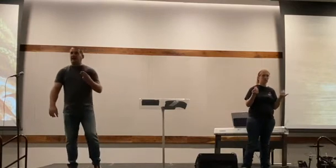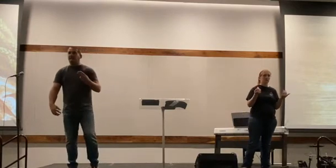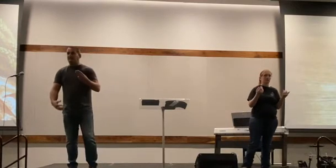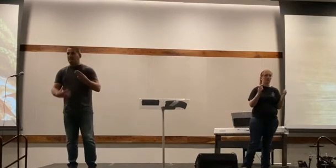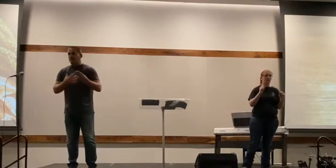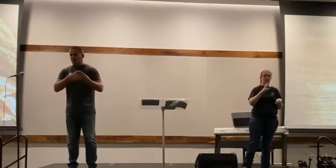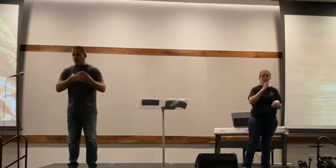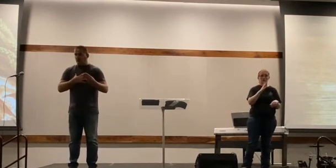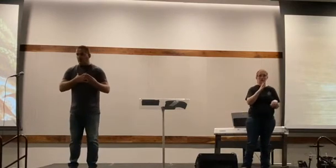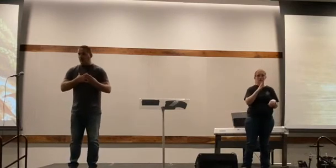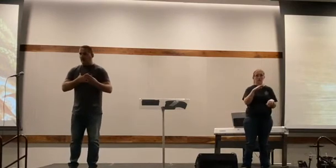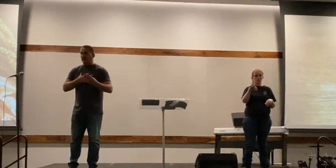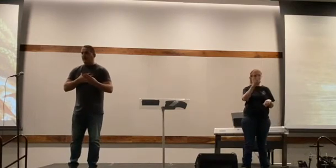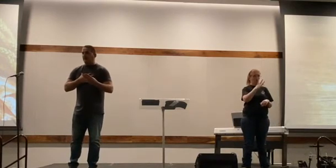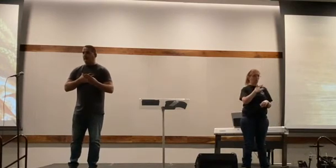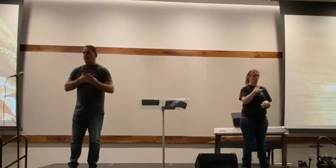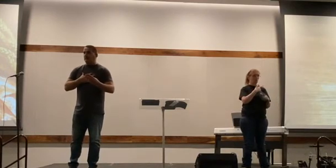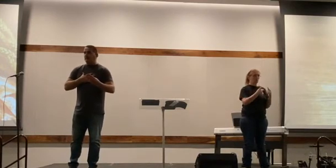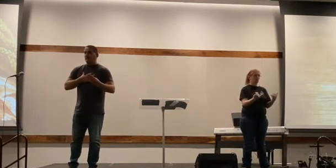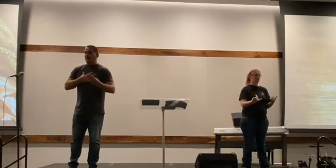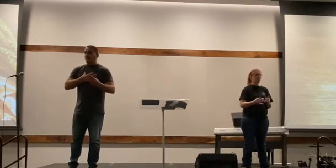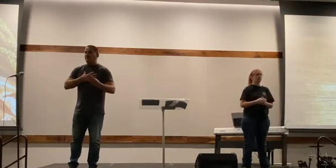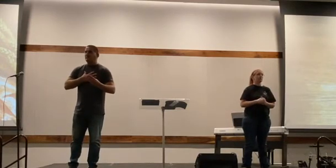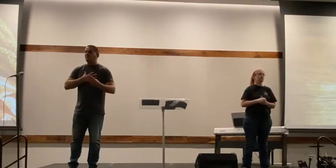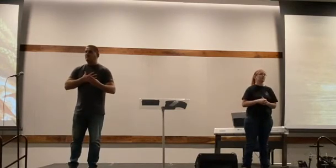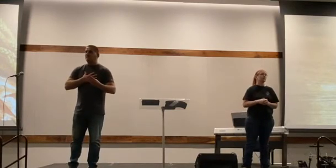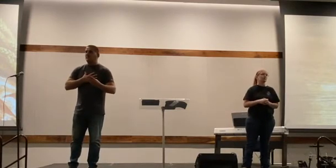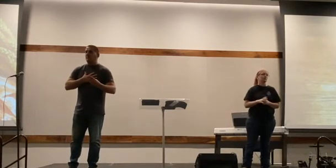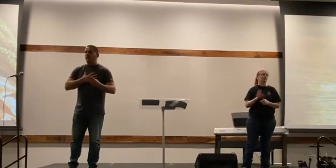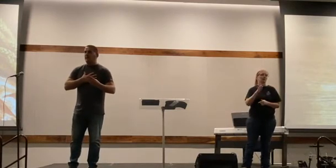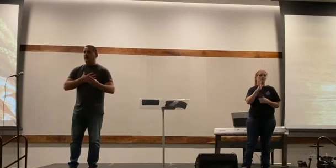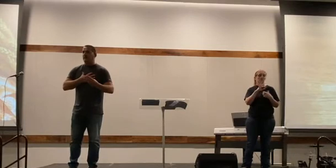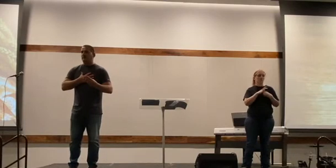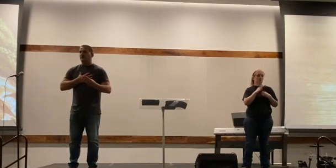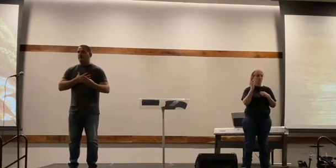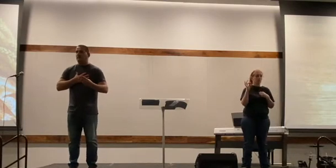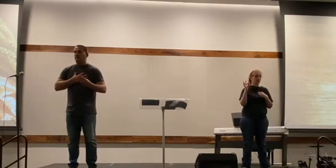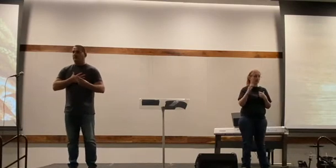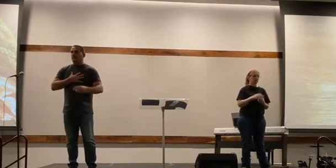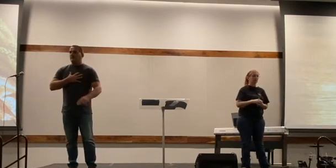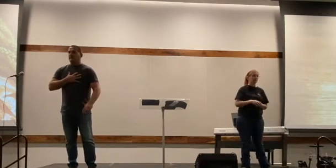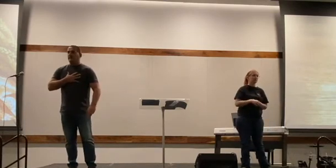Can I talk to your heart right now? Can I speak to your spirit right now?